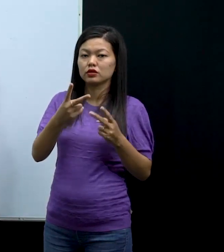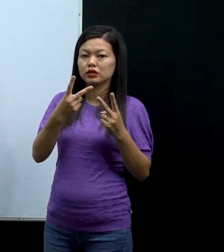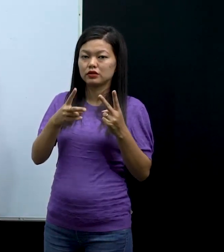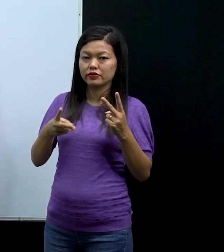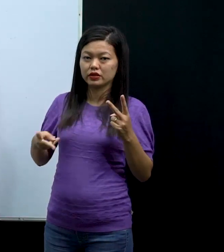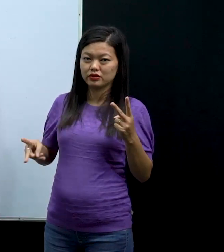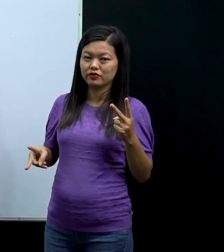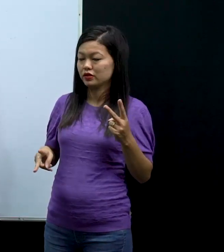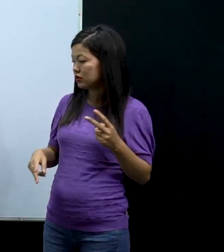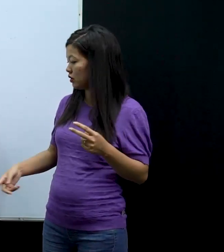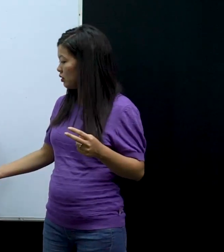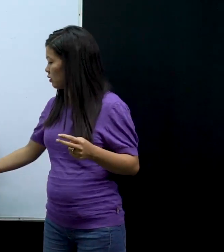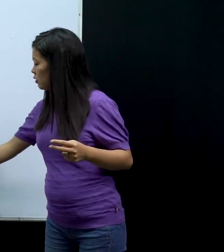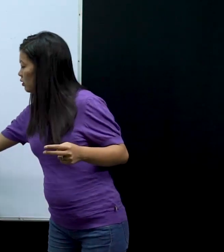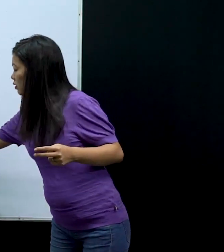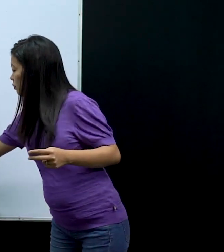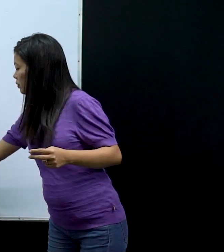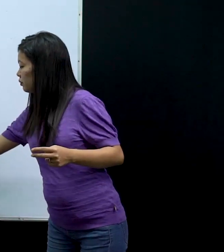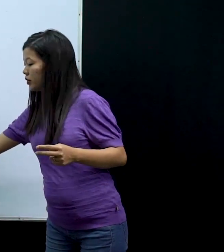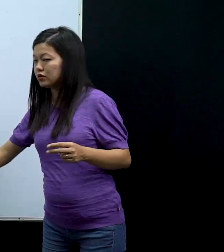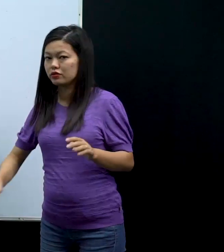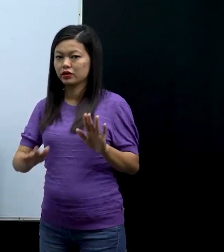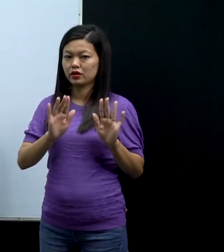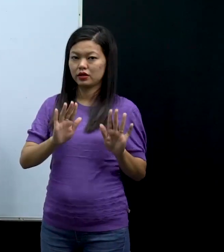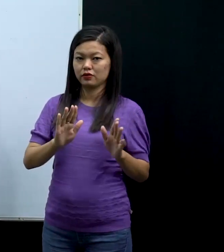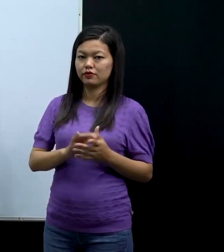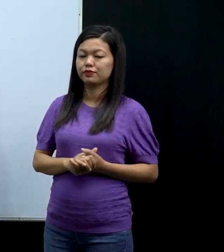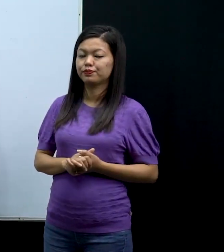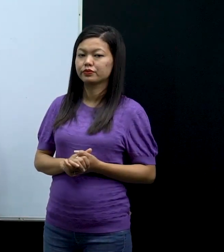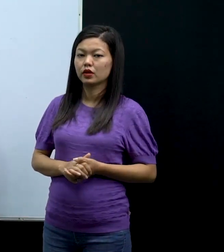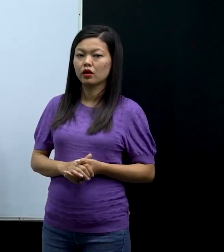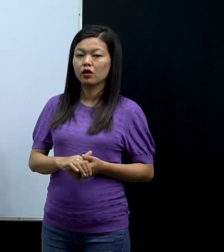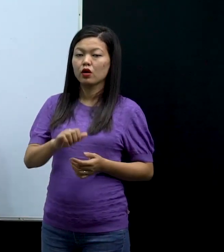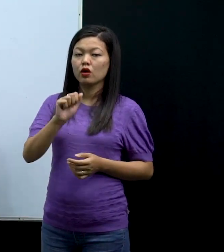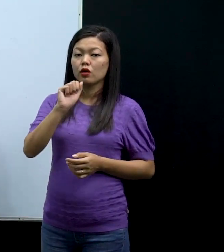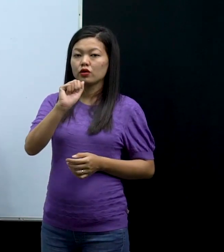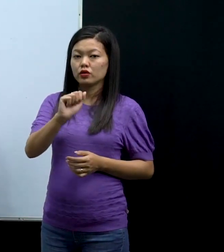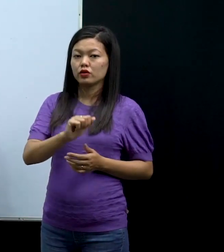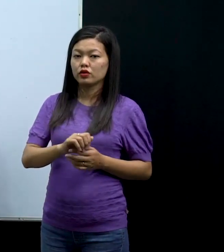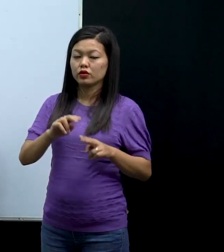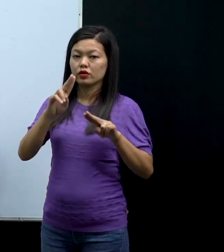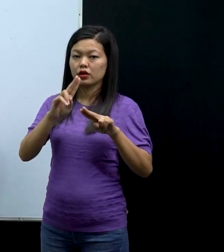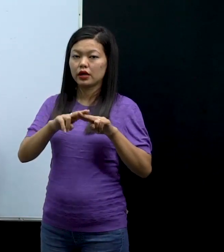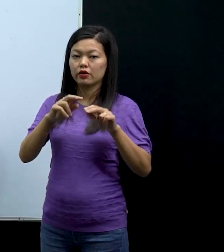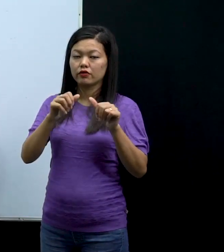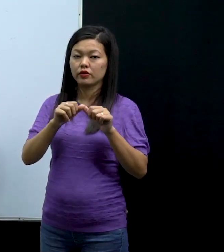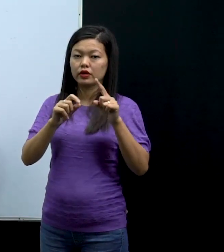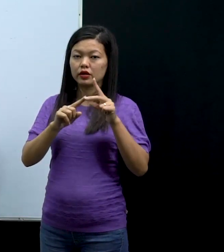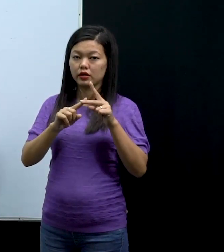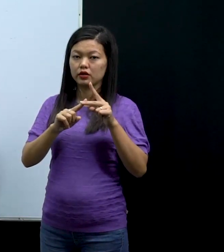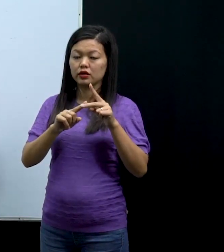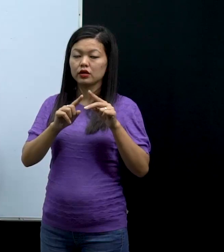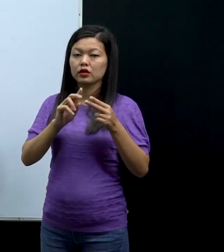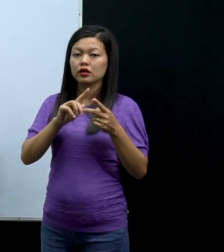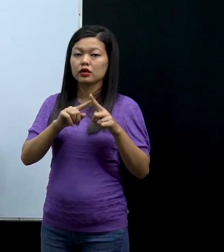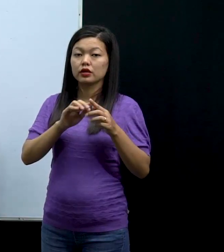yours sincerely, that means you have to make a name here. Faithfully will be when you do not mention any name. I'm repeating